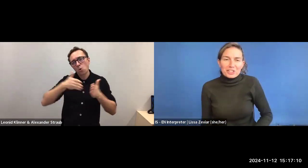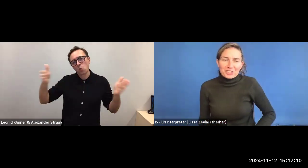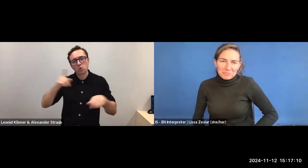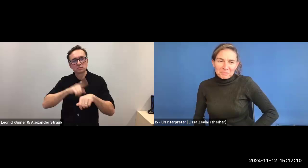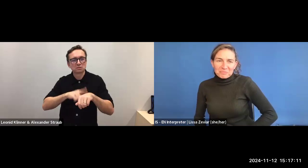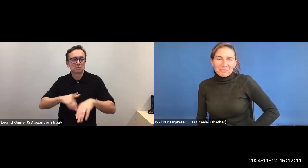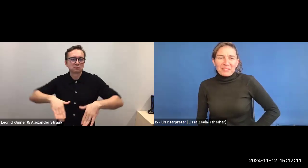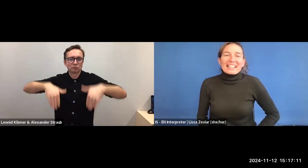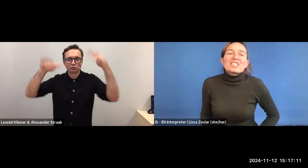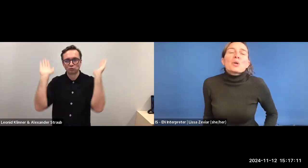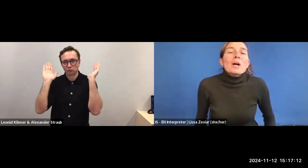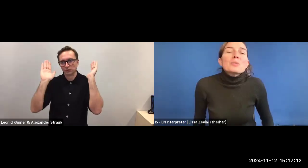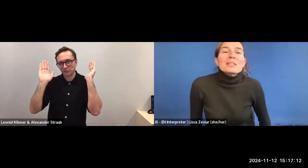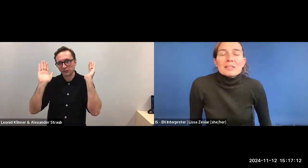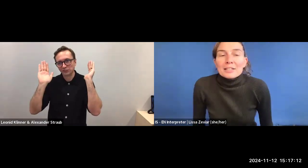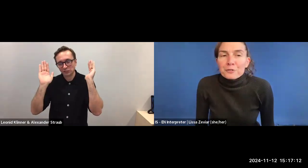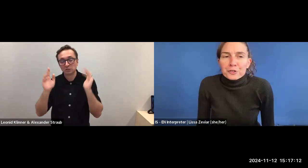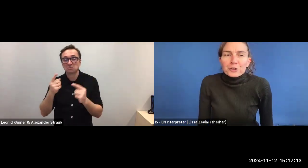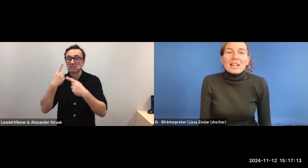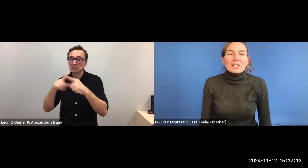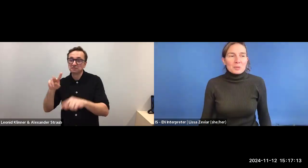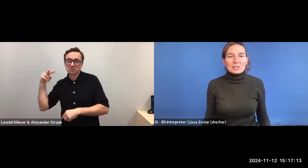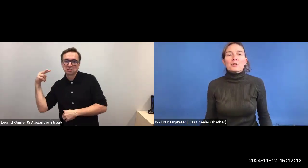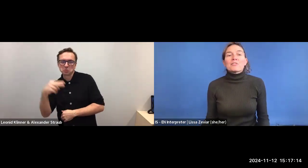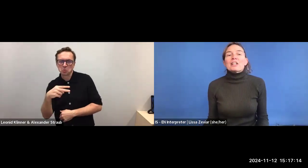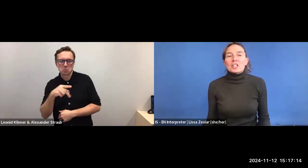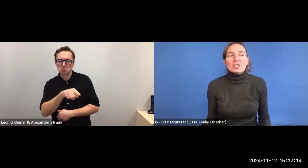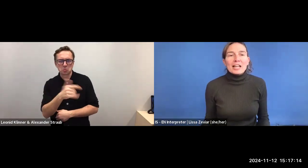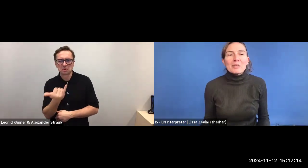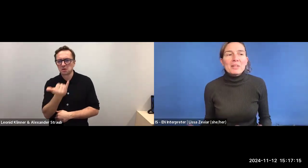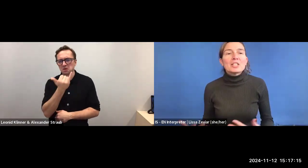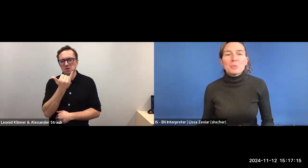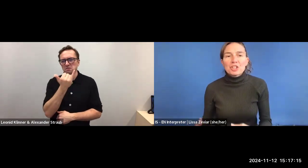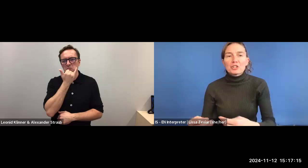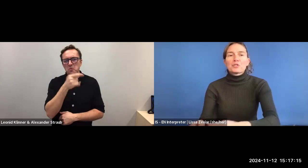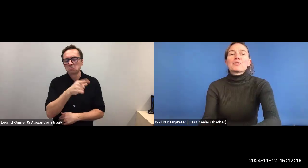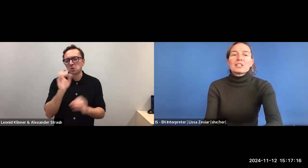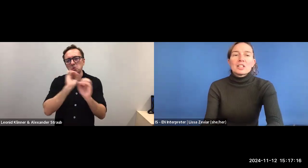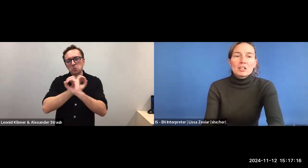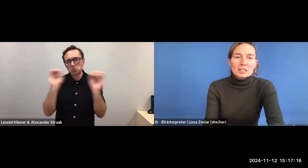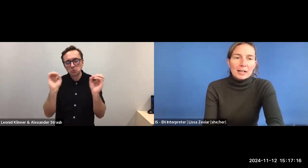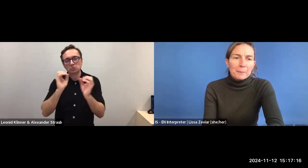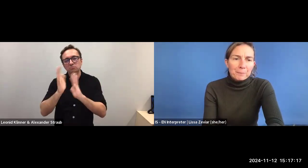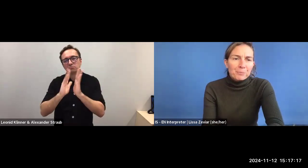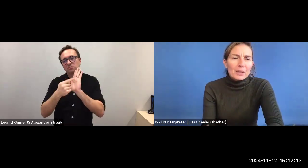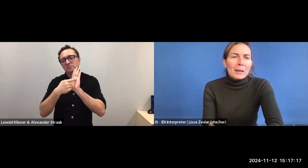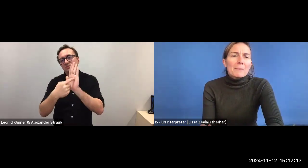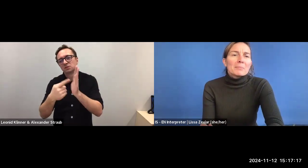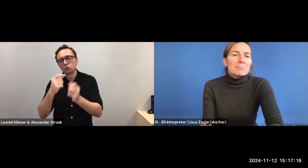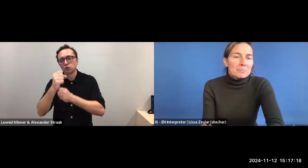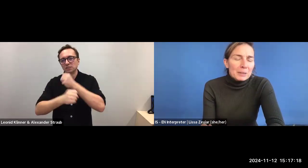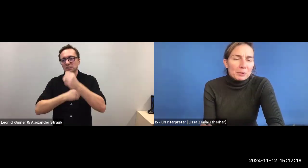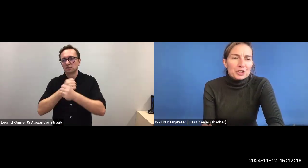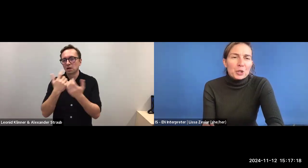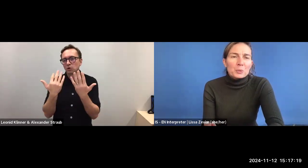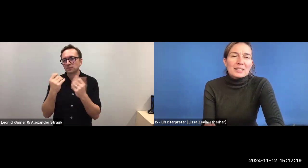facial expression. And so one would infer that it was for a very long time. They knew each other for a very long time.